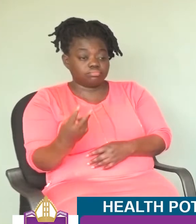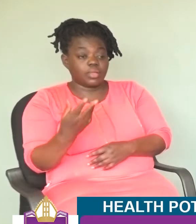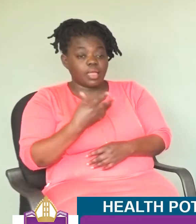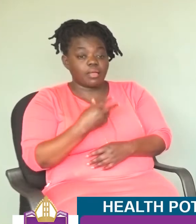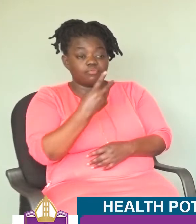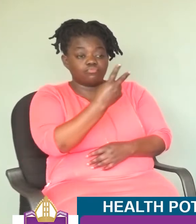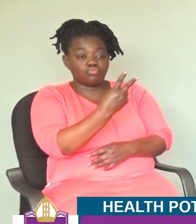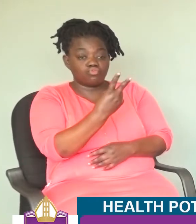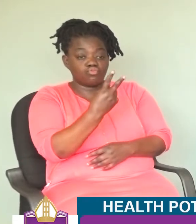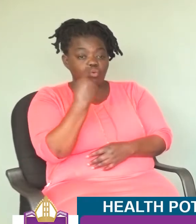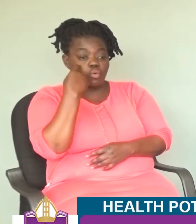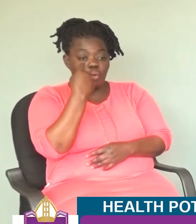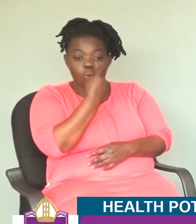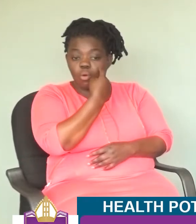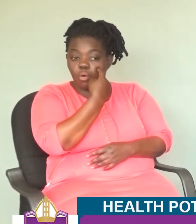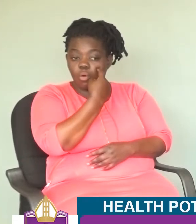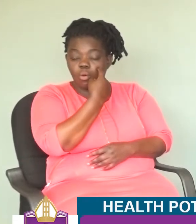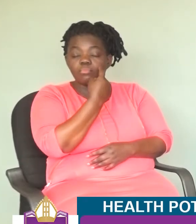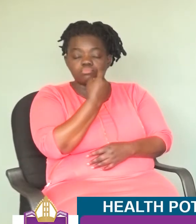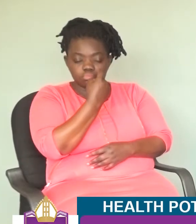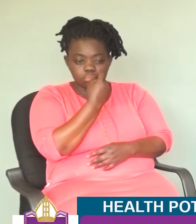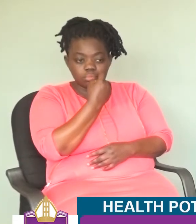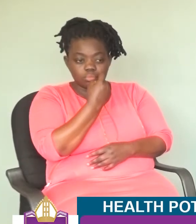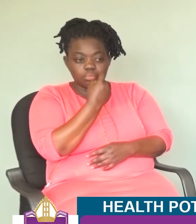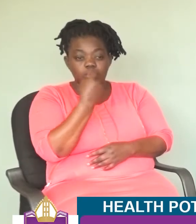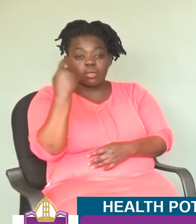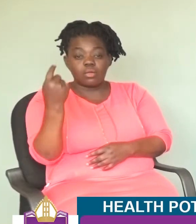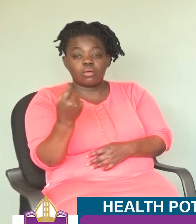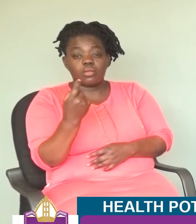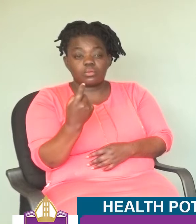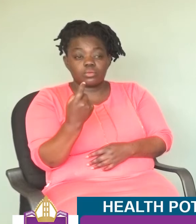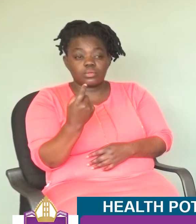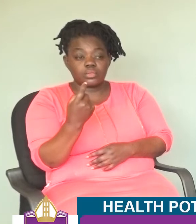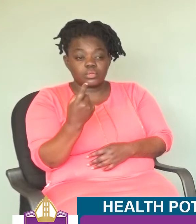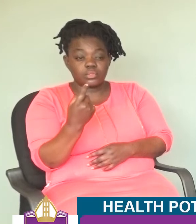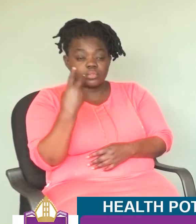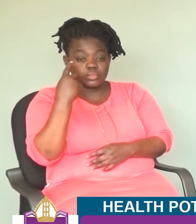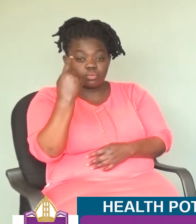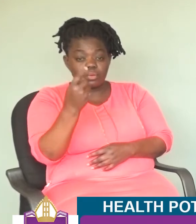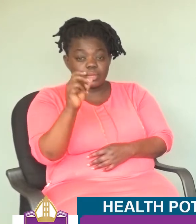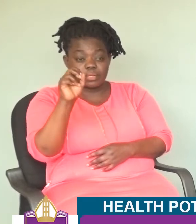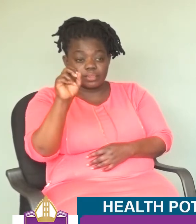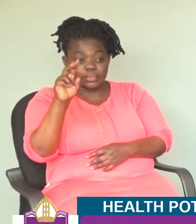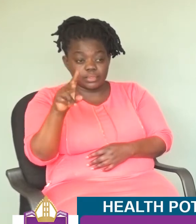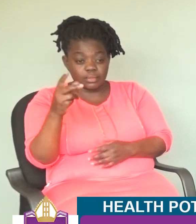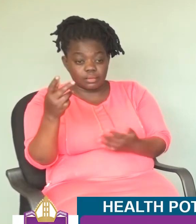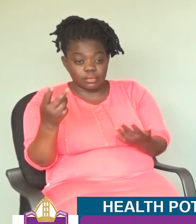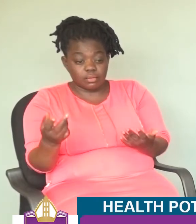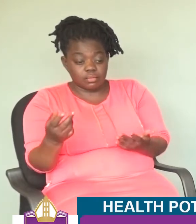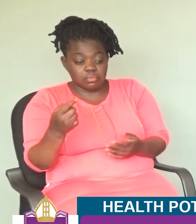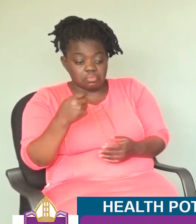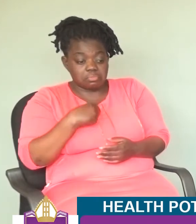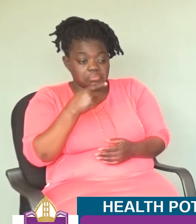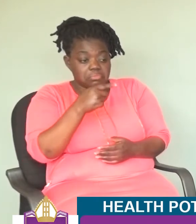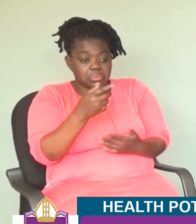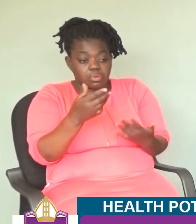two eyes. Yes. And they only see one television set. They see one of me or one of you or